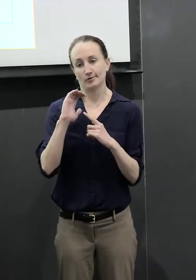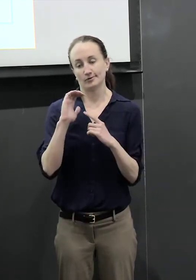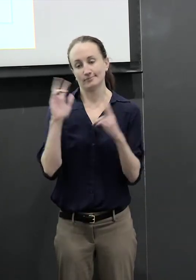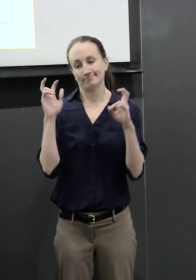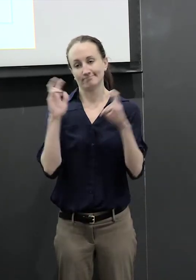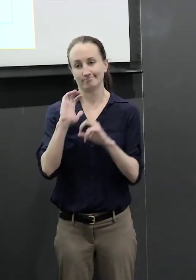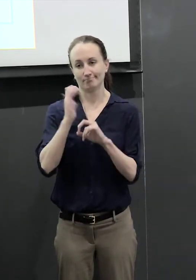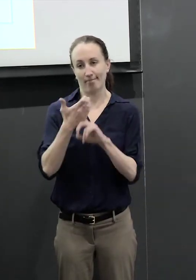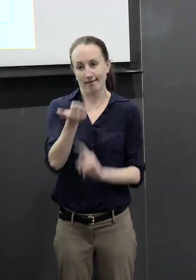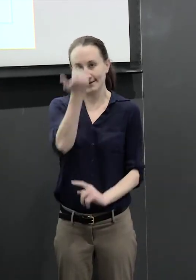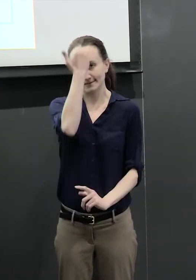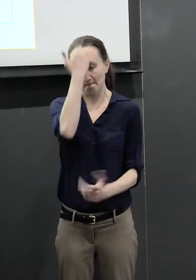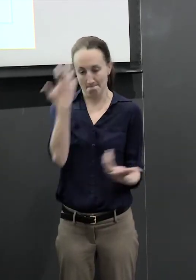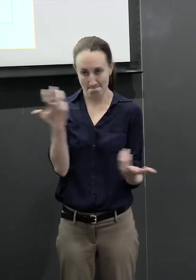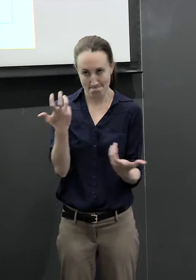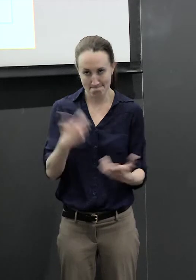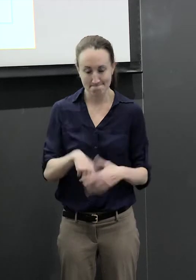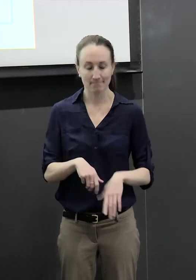the point that you